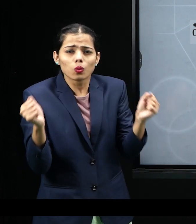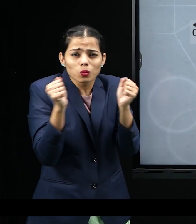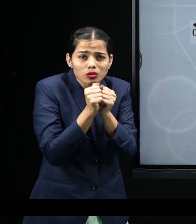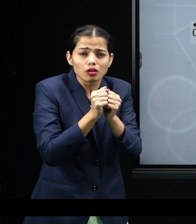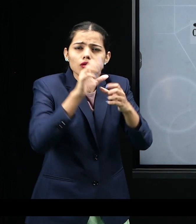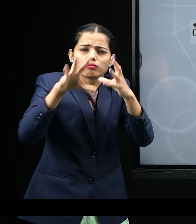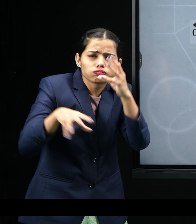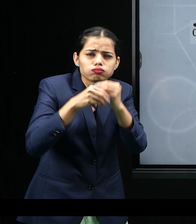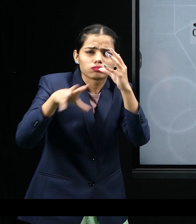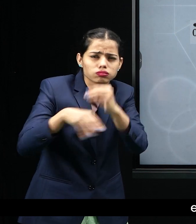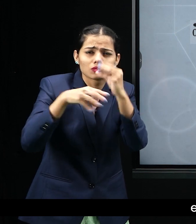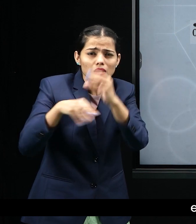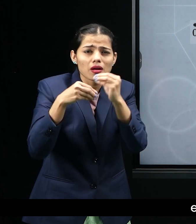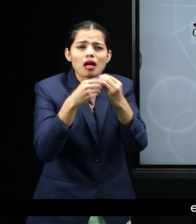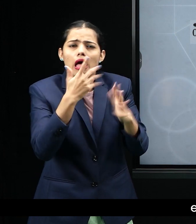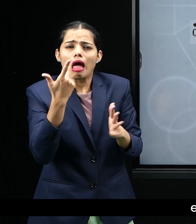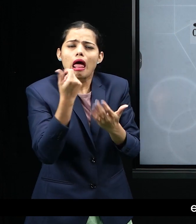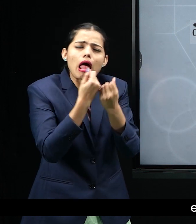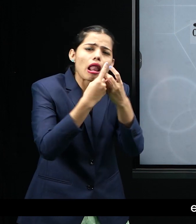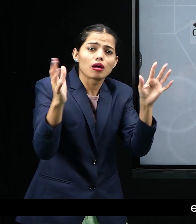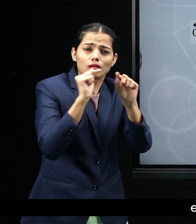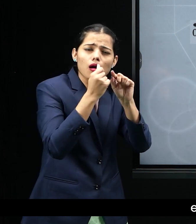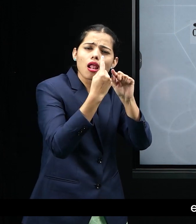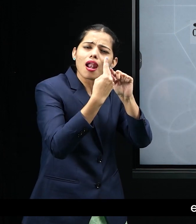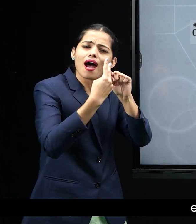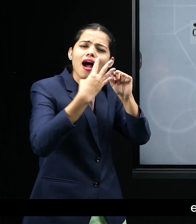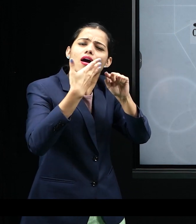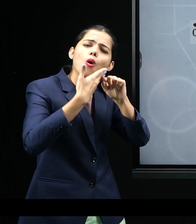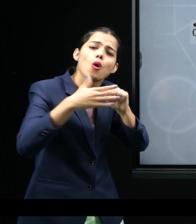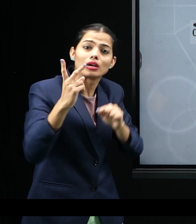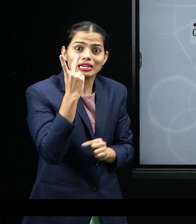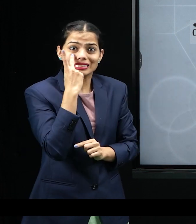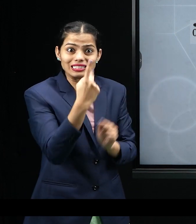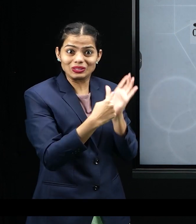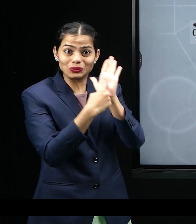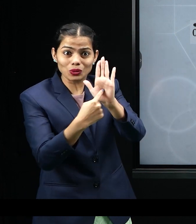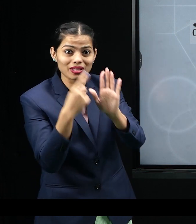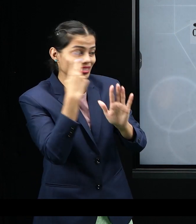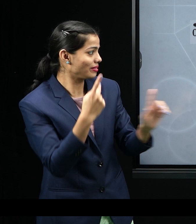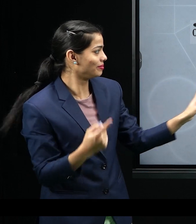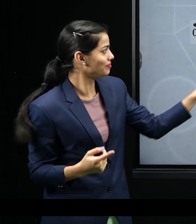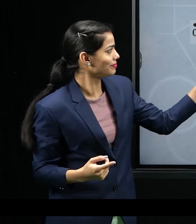With this additional entity, the number line will look as shown below.